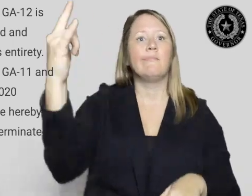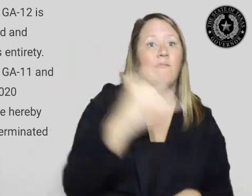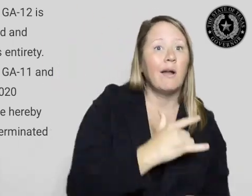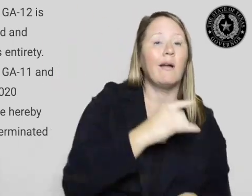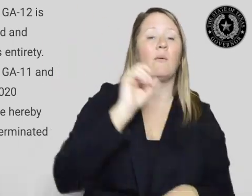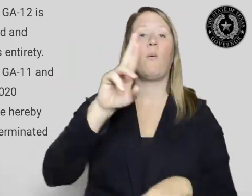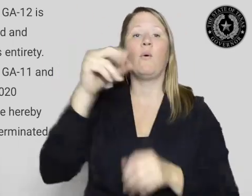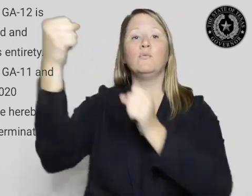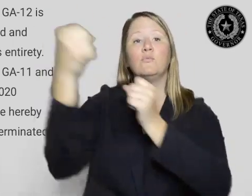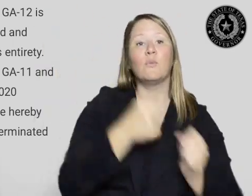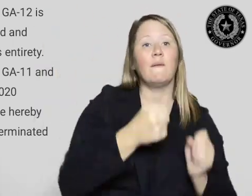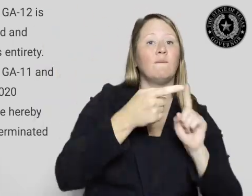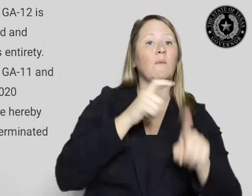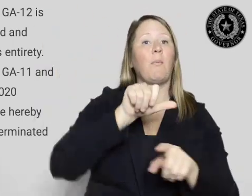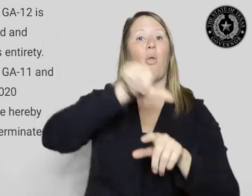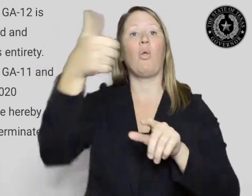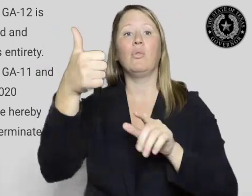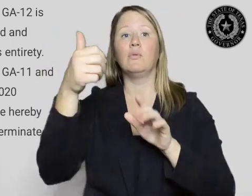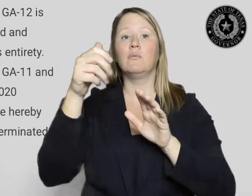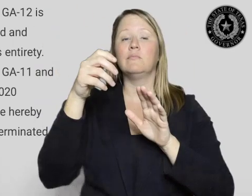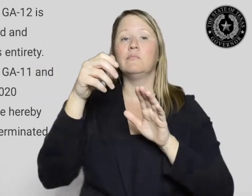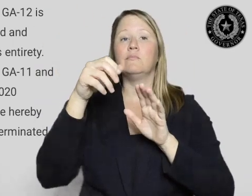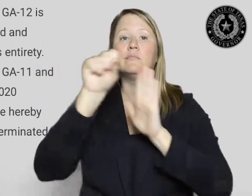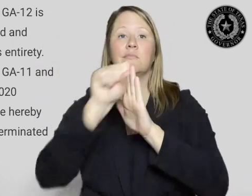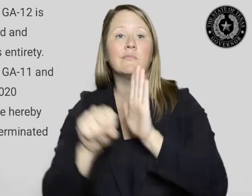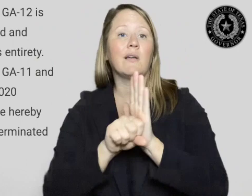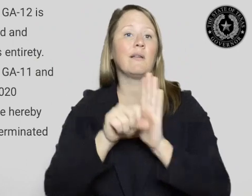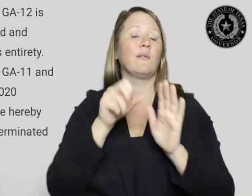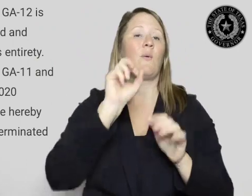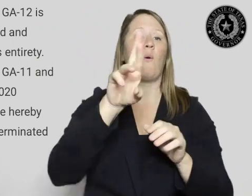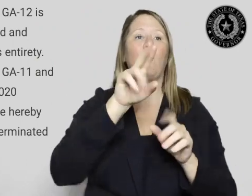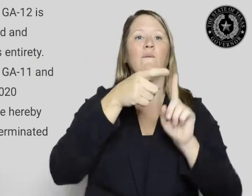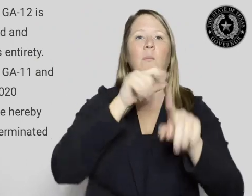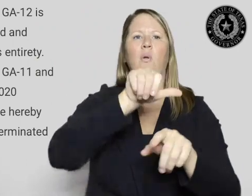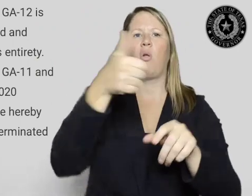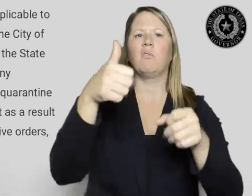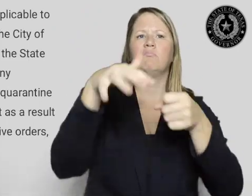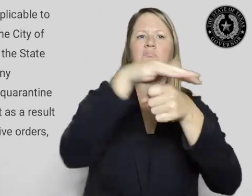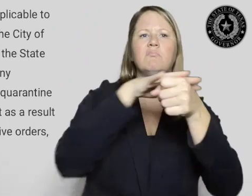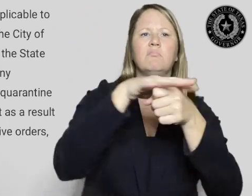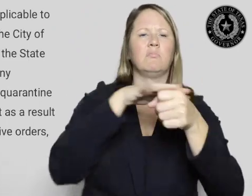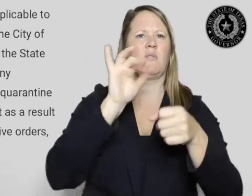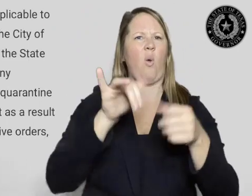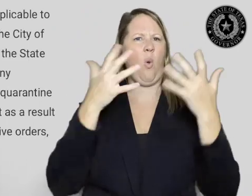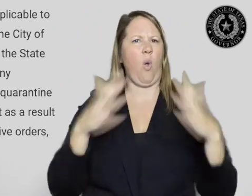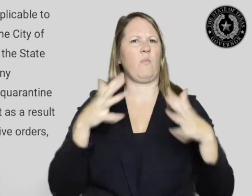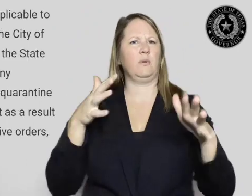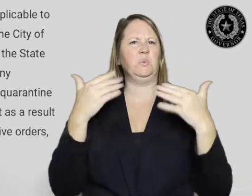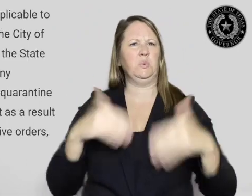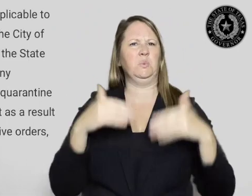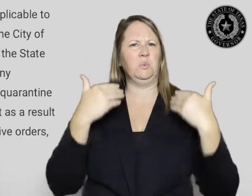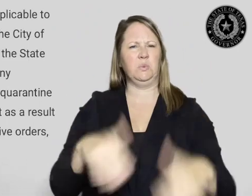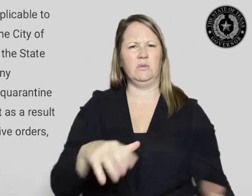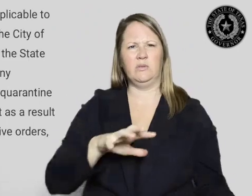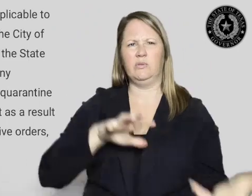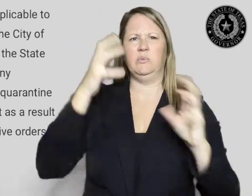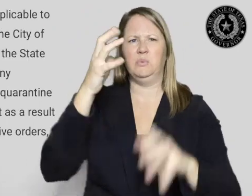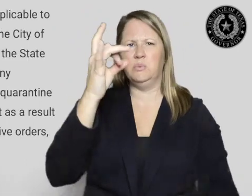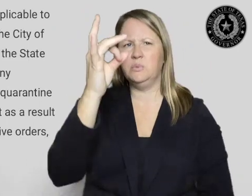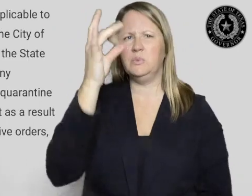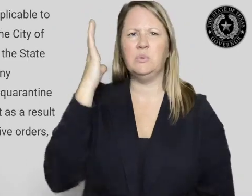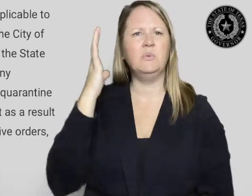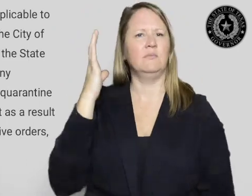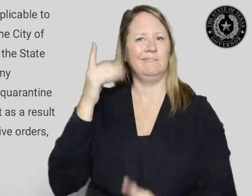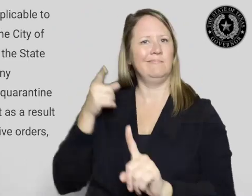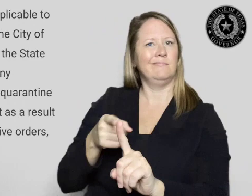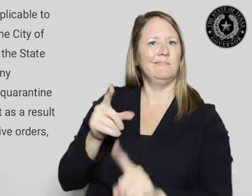the March 29, 2020 proclamation are hereby rescinded and terminated to the extent applicable to